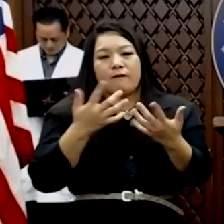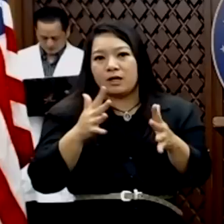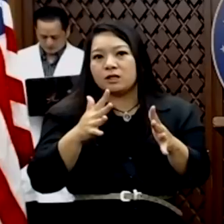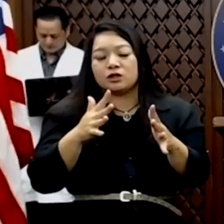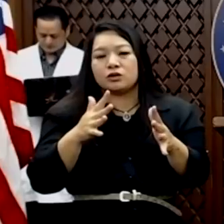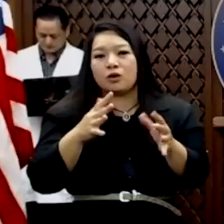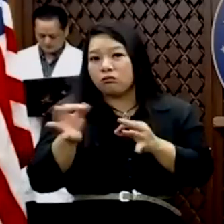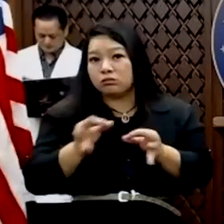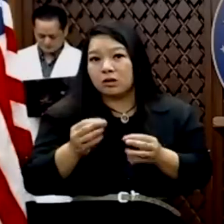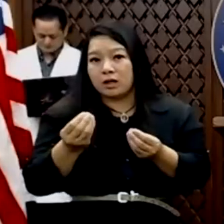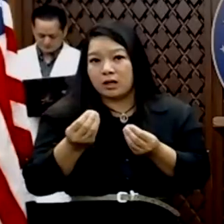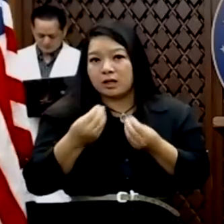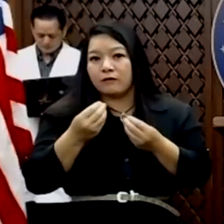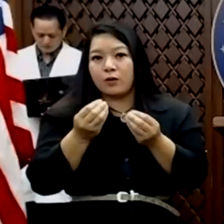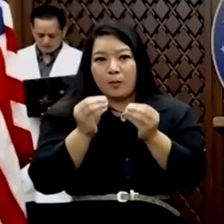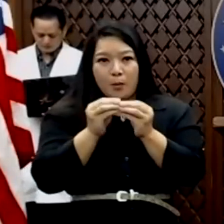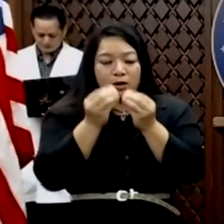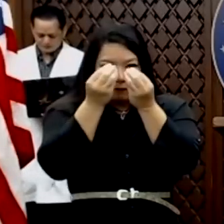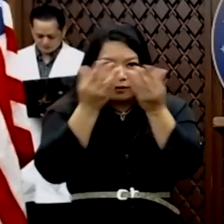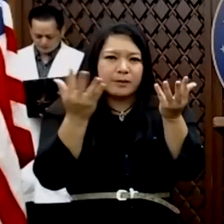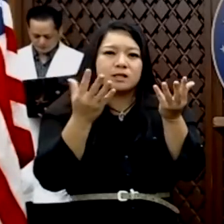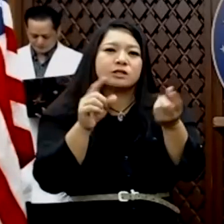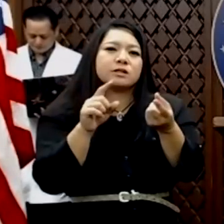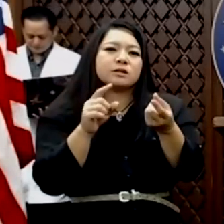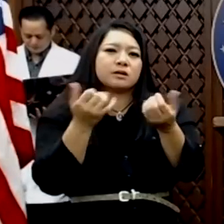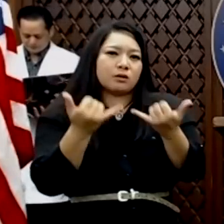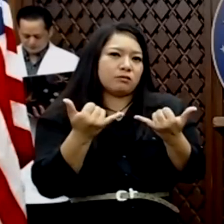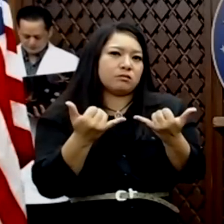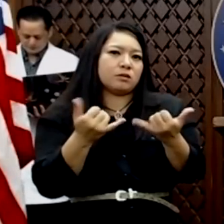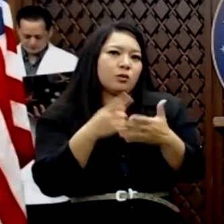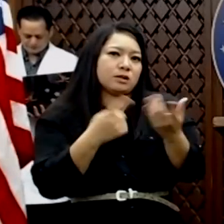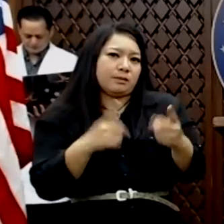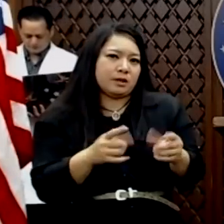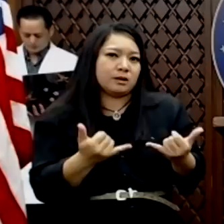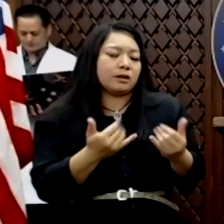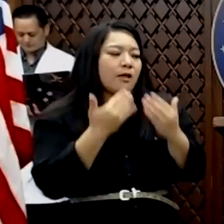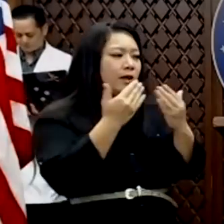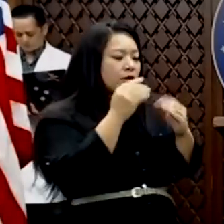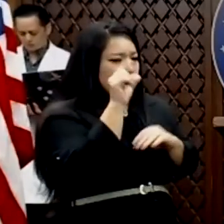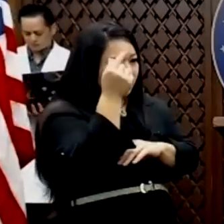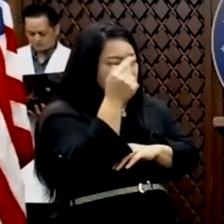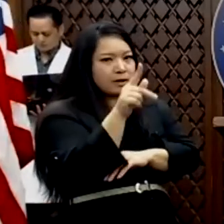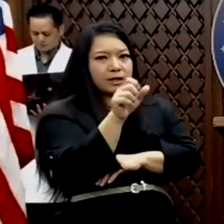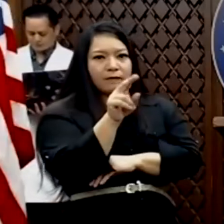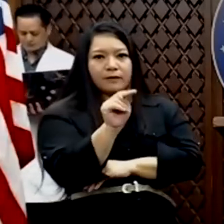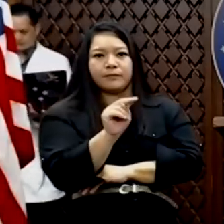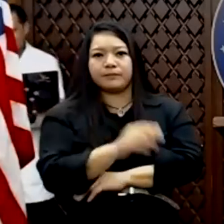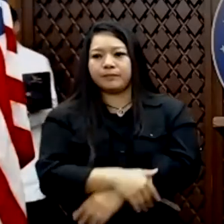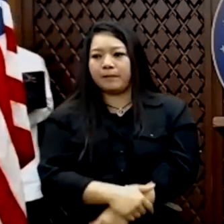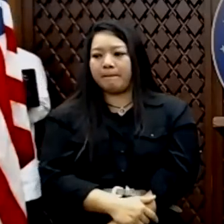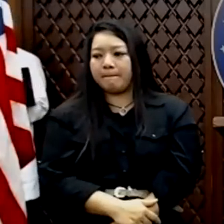will give you more information and update you. Thank you, Governor. Thanks, Kevin.